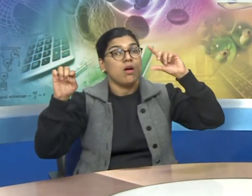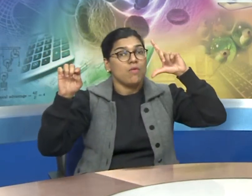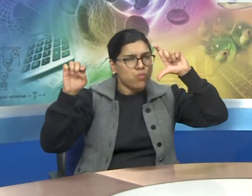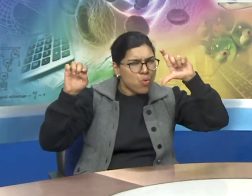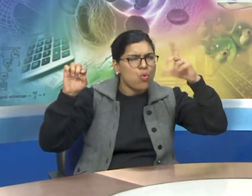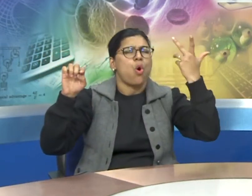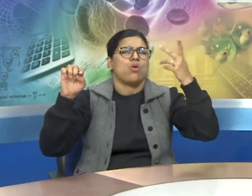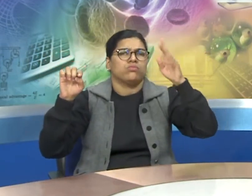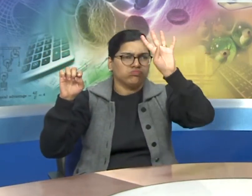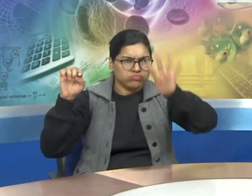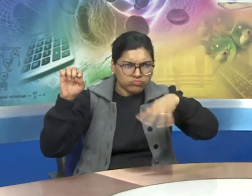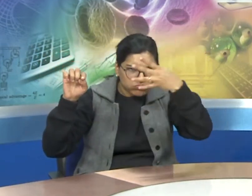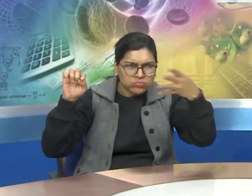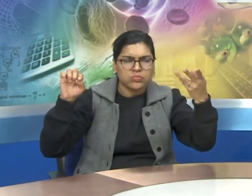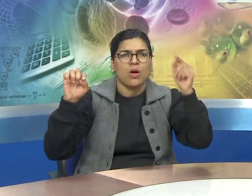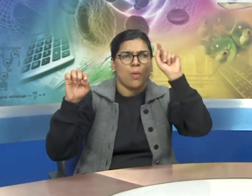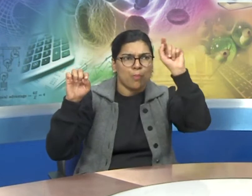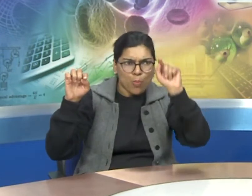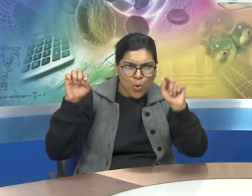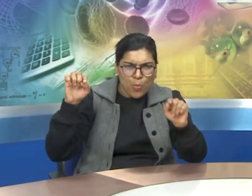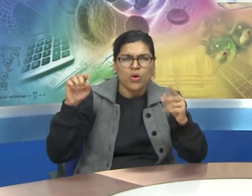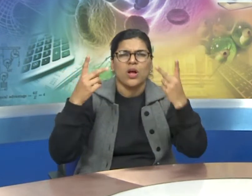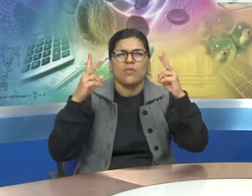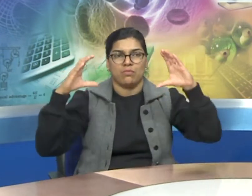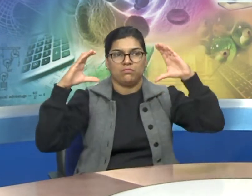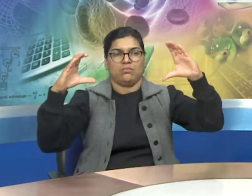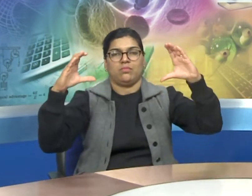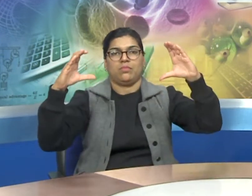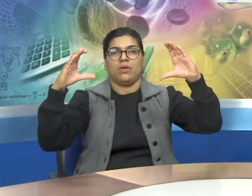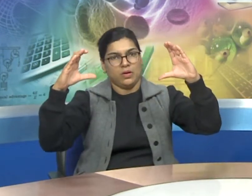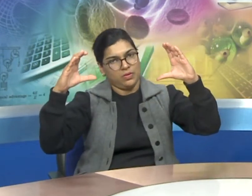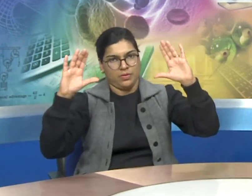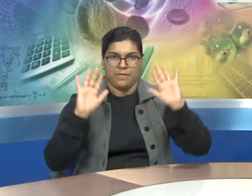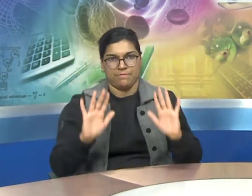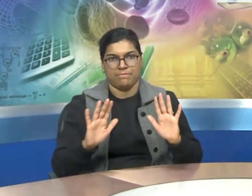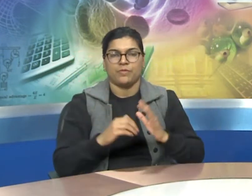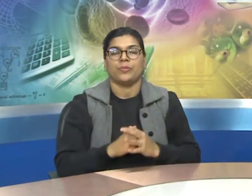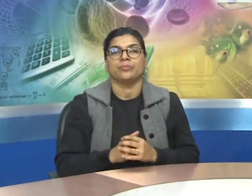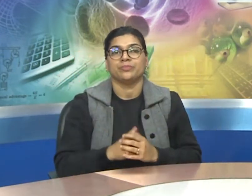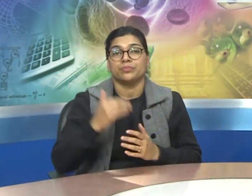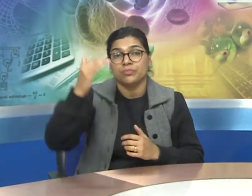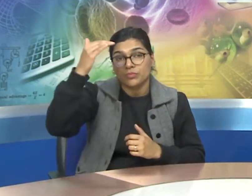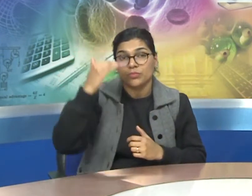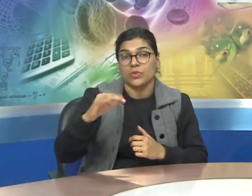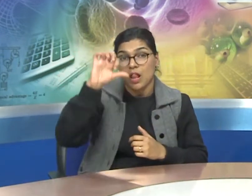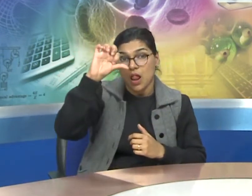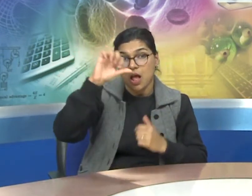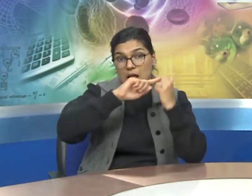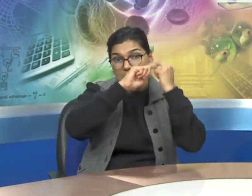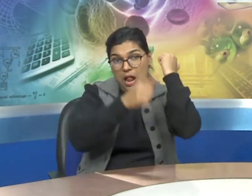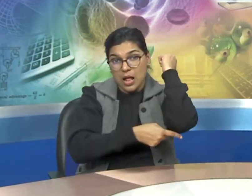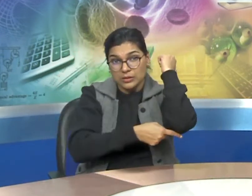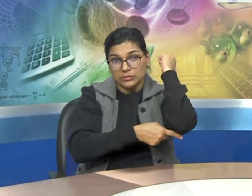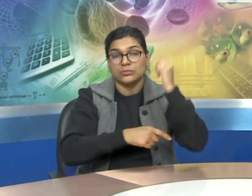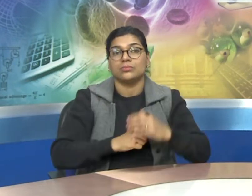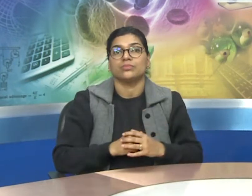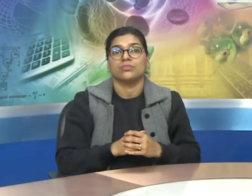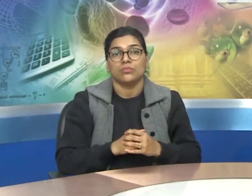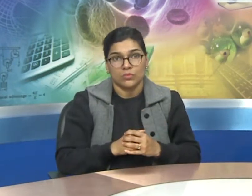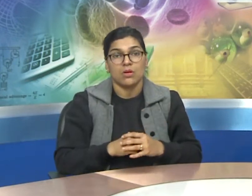any quotation you want to show to your audience, so that can be, this side template can be